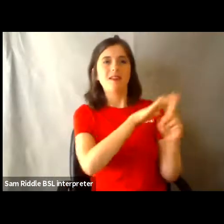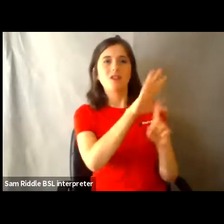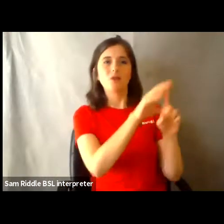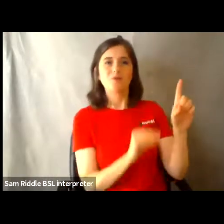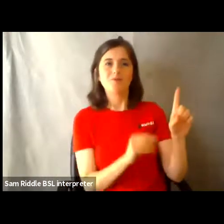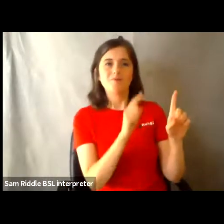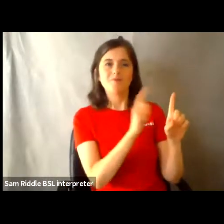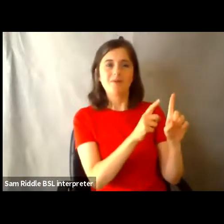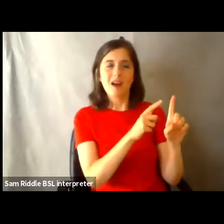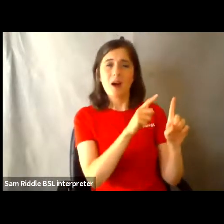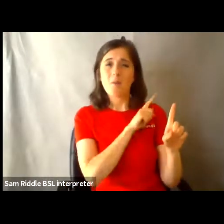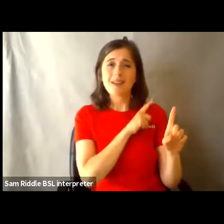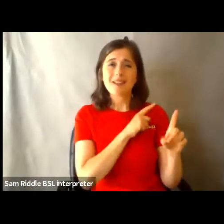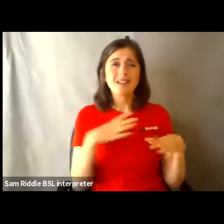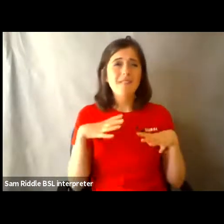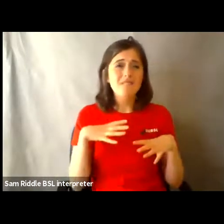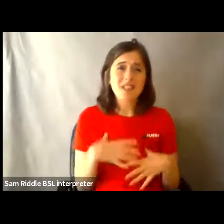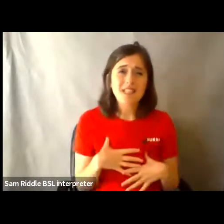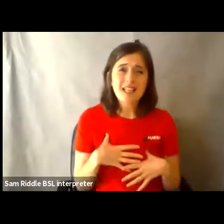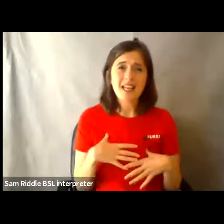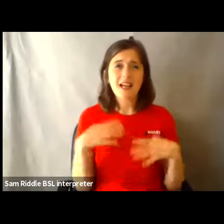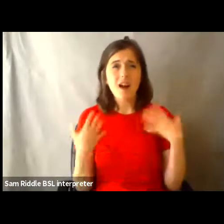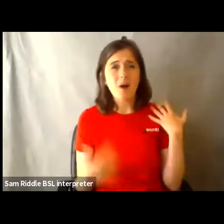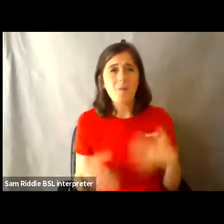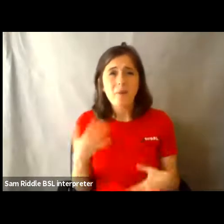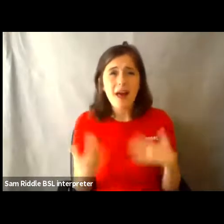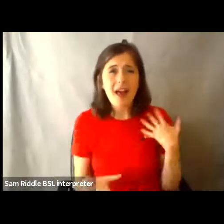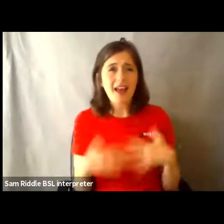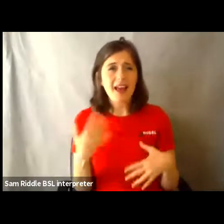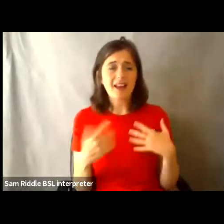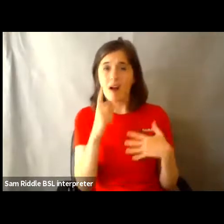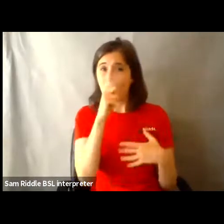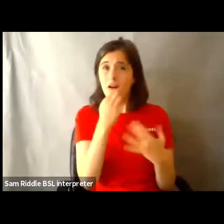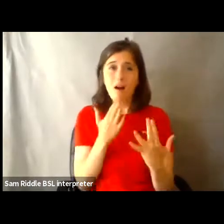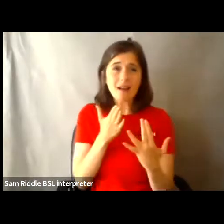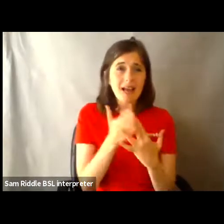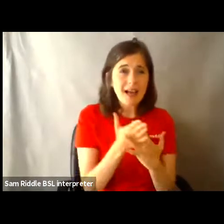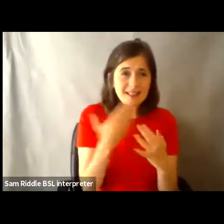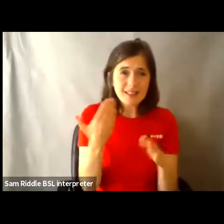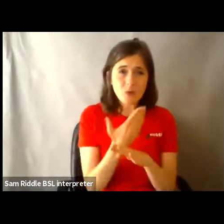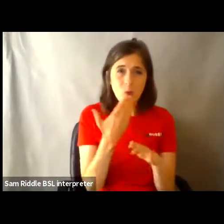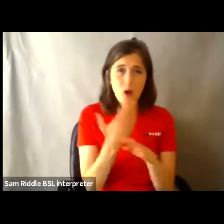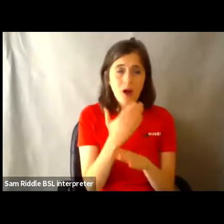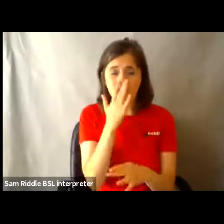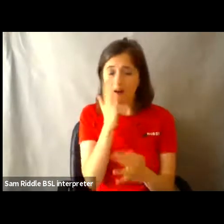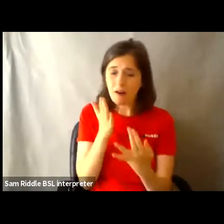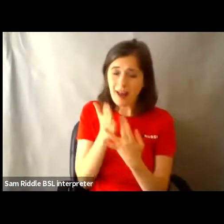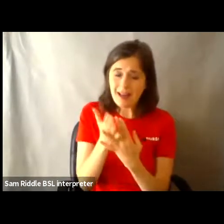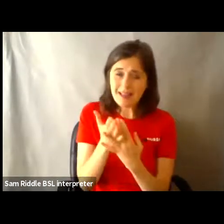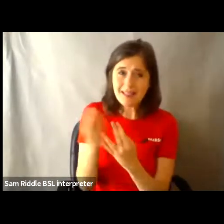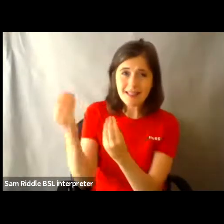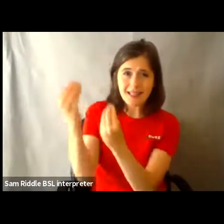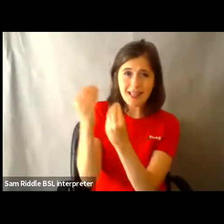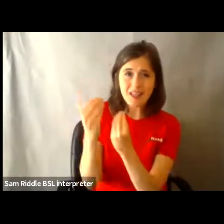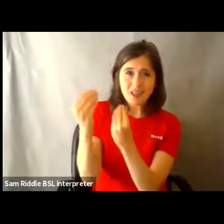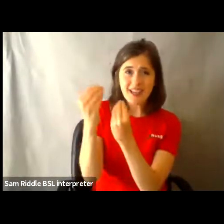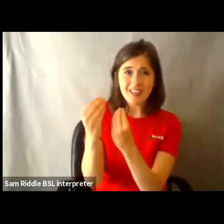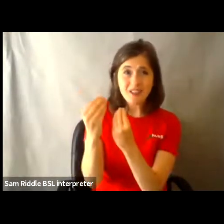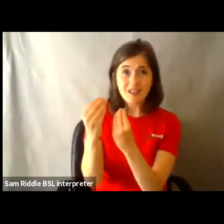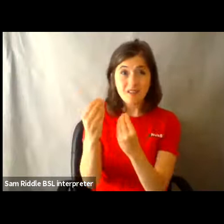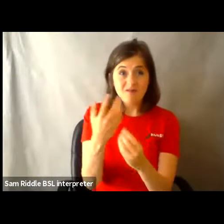and pain. I was unable to access work or education, or even really maintain any sort of social